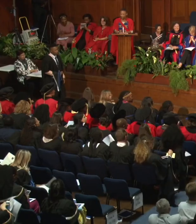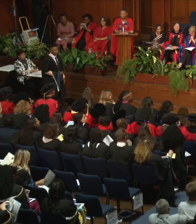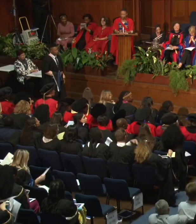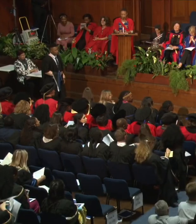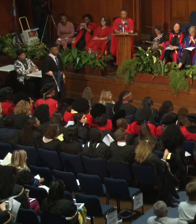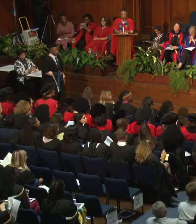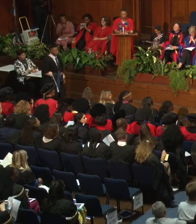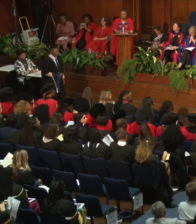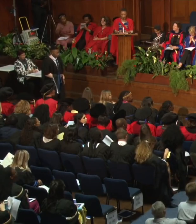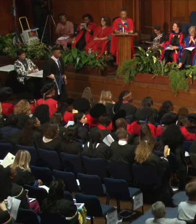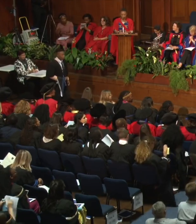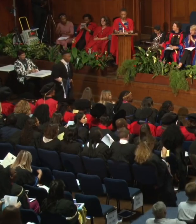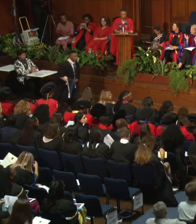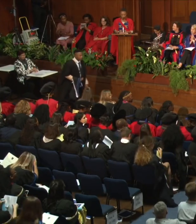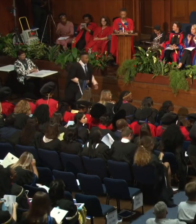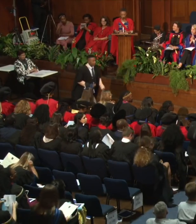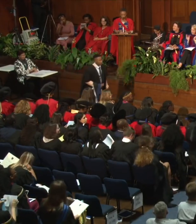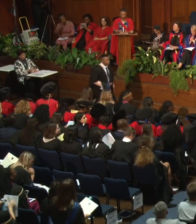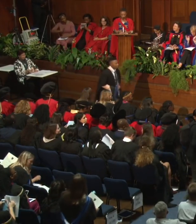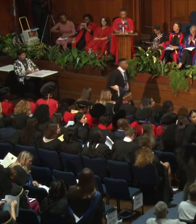Alungile Roger Williams.